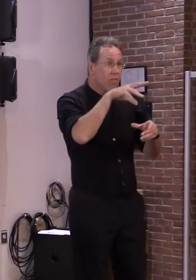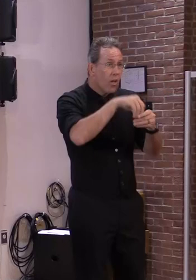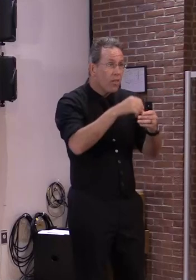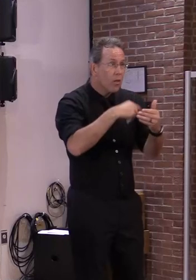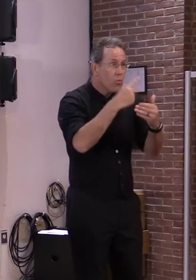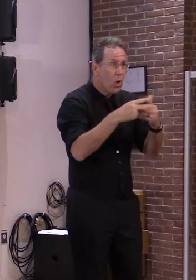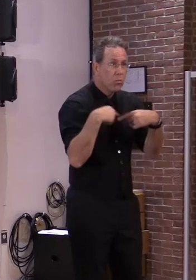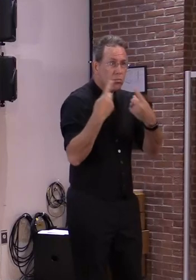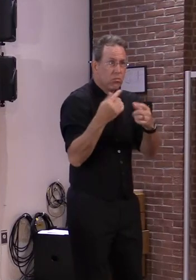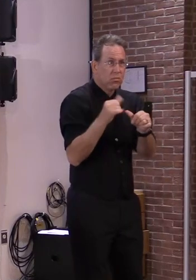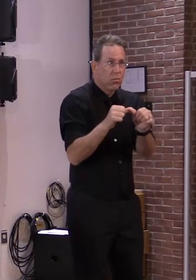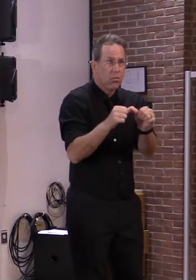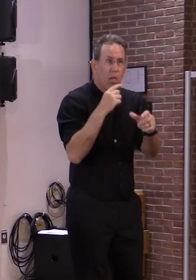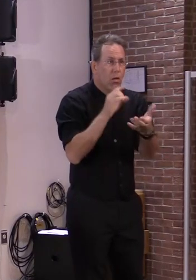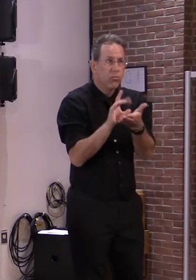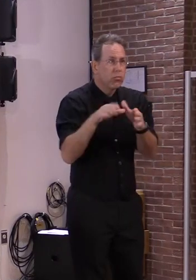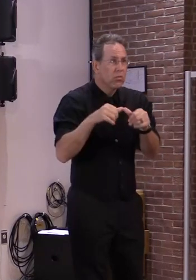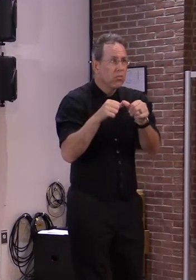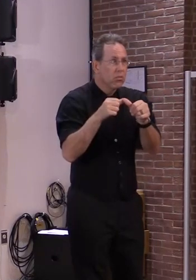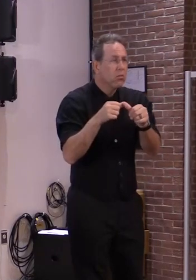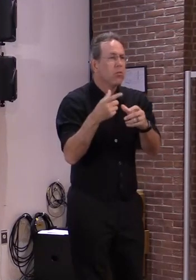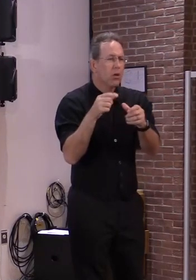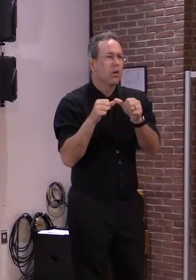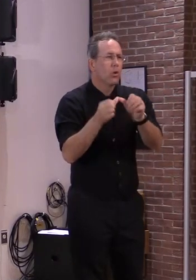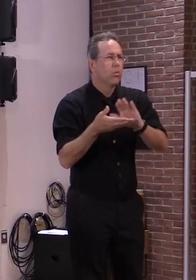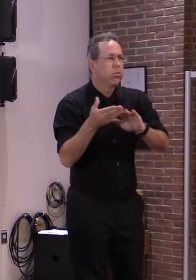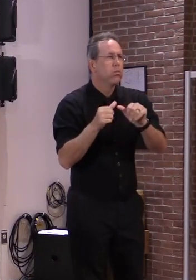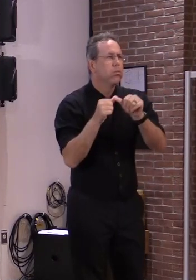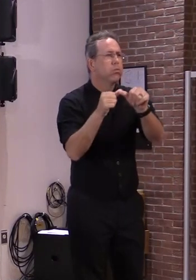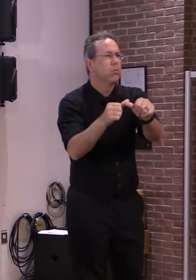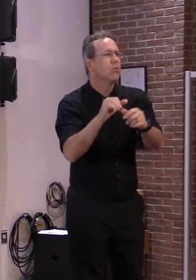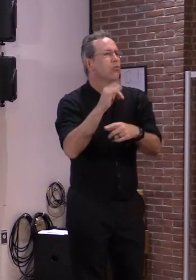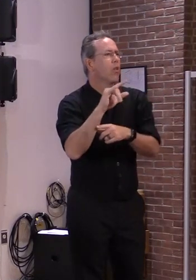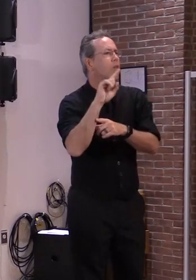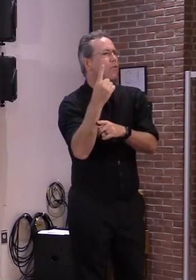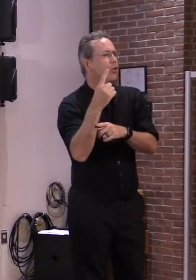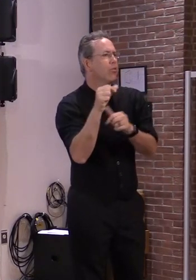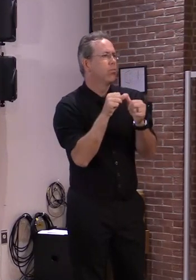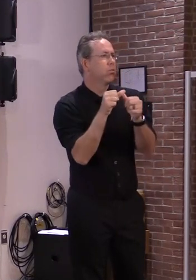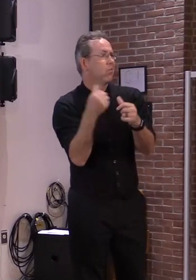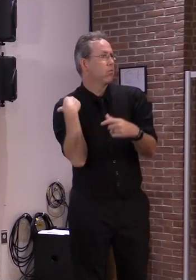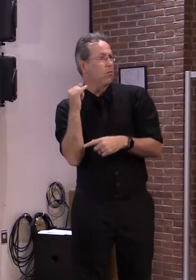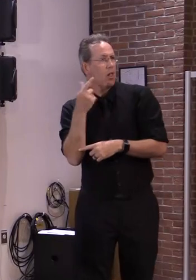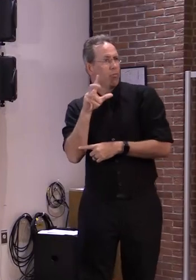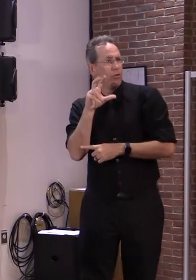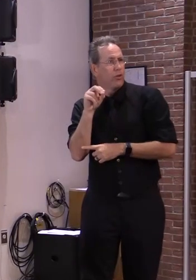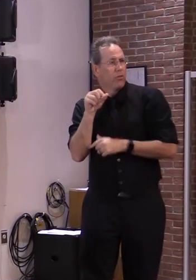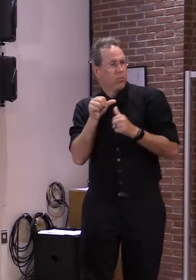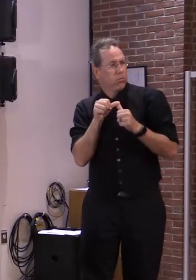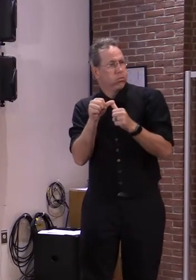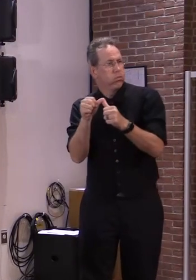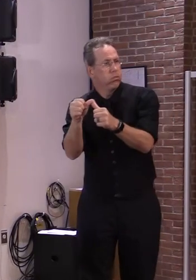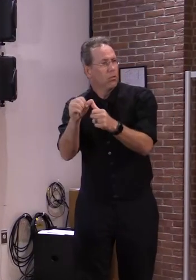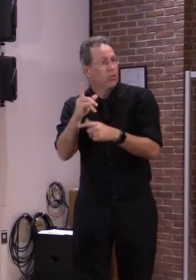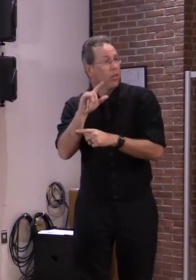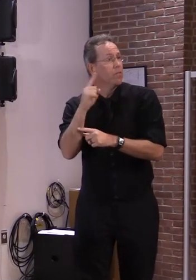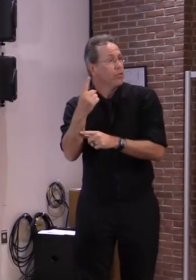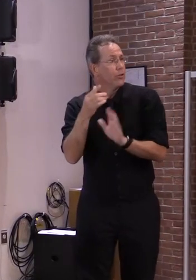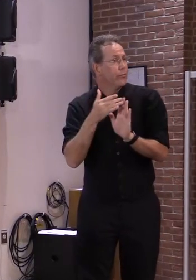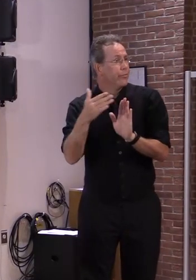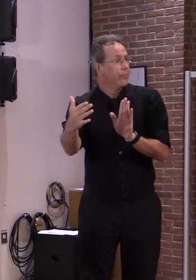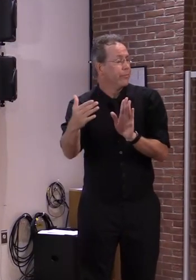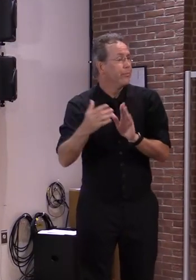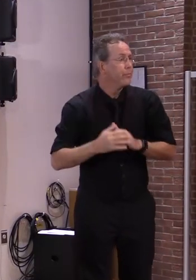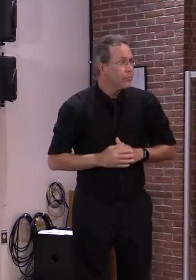July 1. And so, you know, we have expanded eligibility. Just think about this in terms of what the